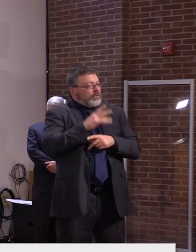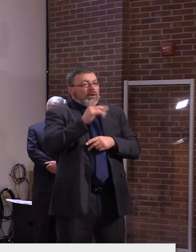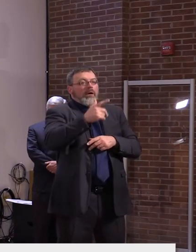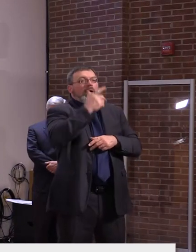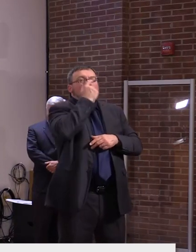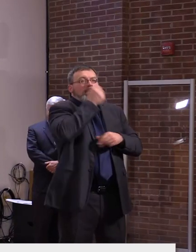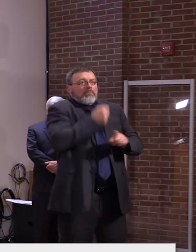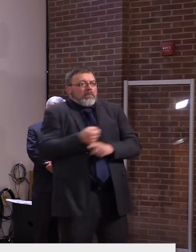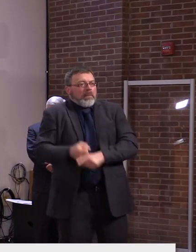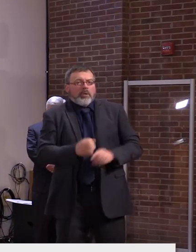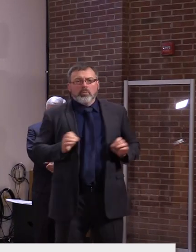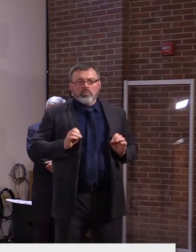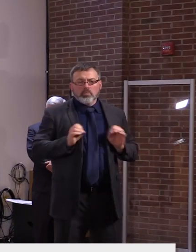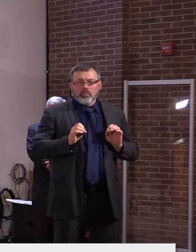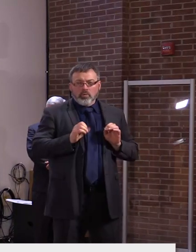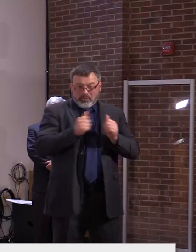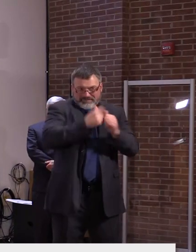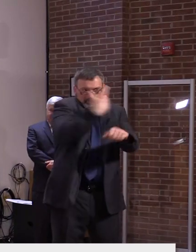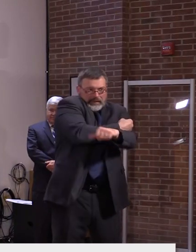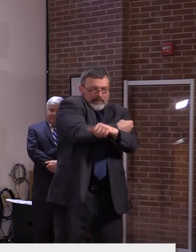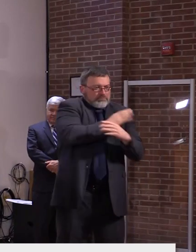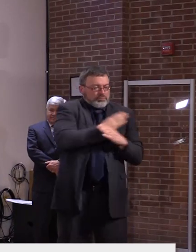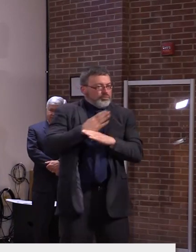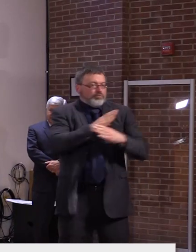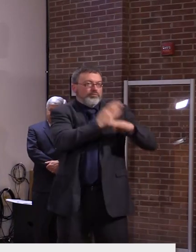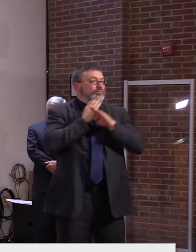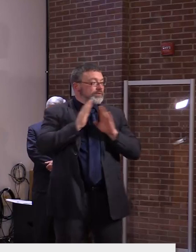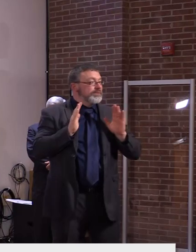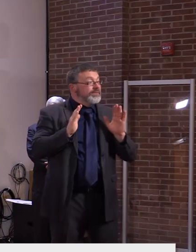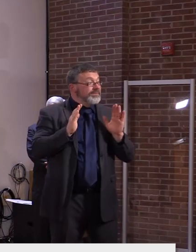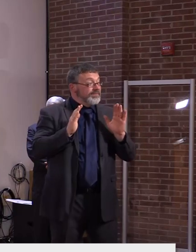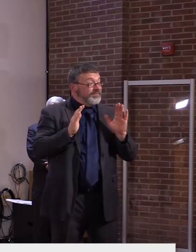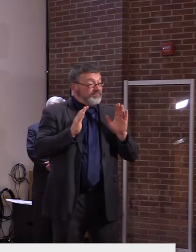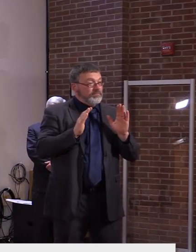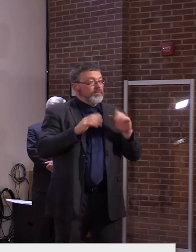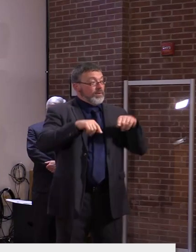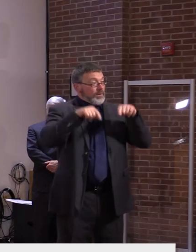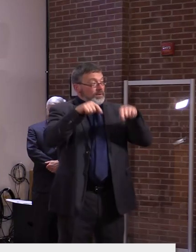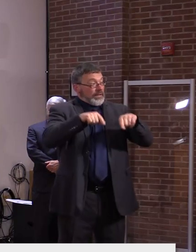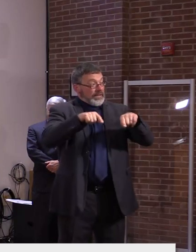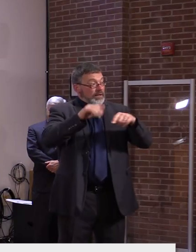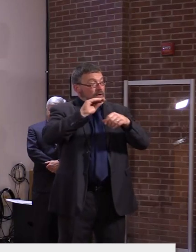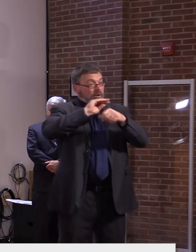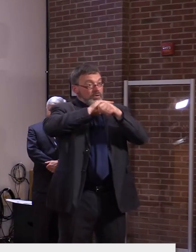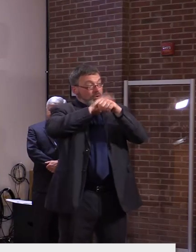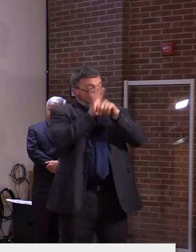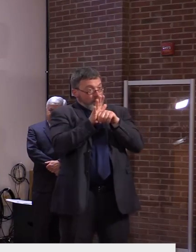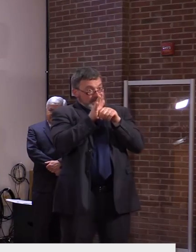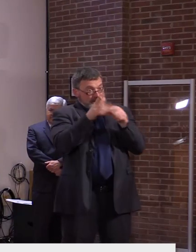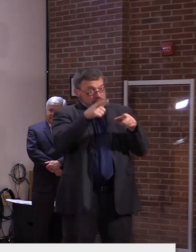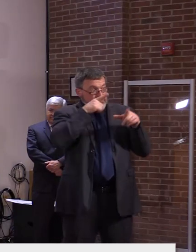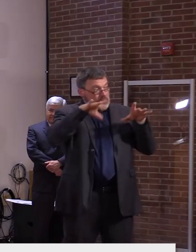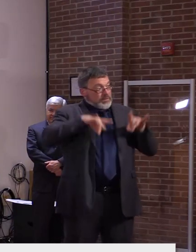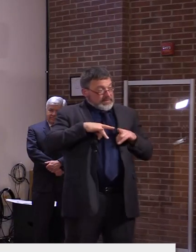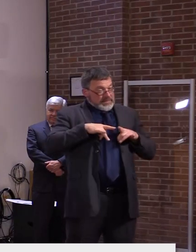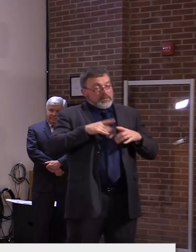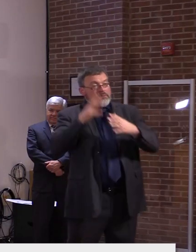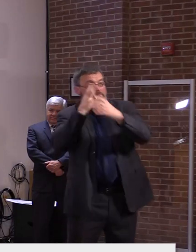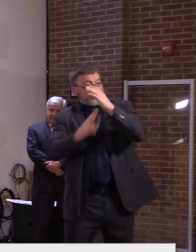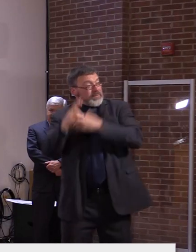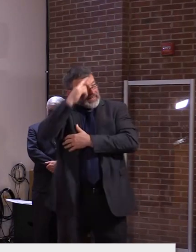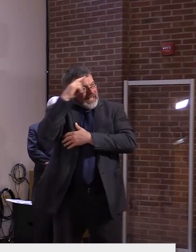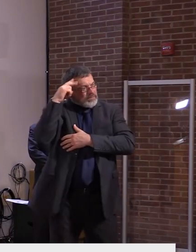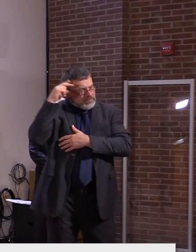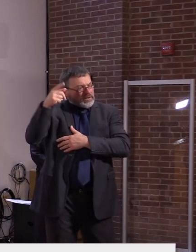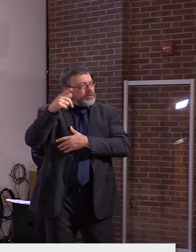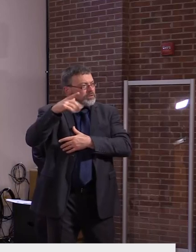To get into a hospital because of COVID generally requires you to have a low oxygen